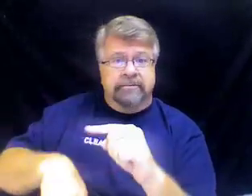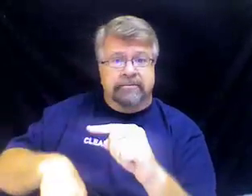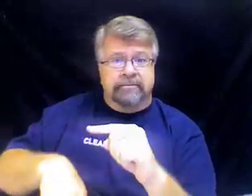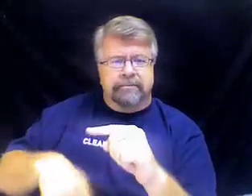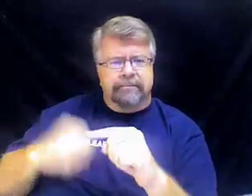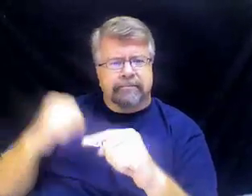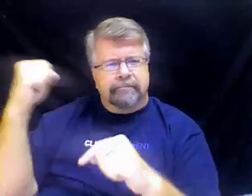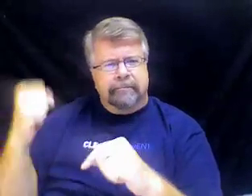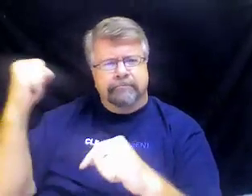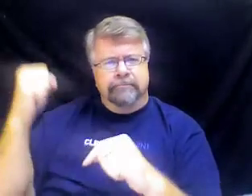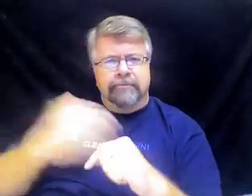need to do.